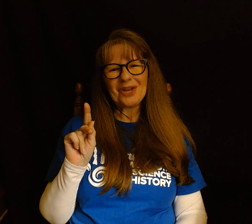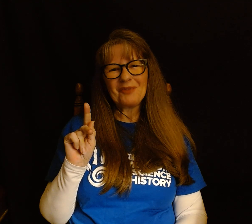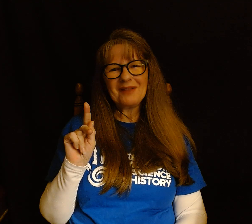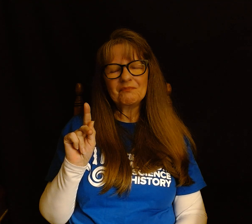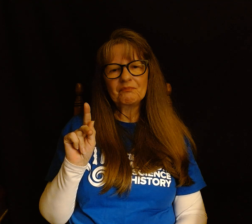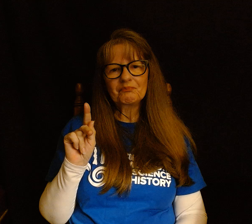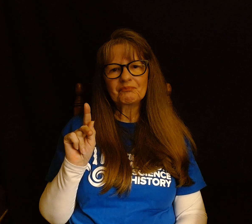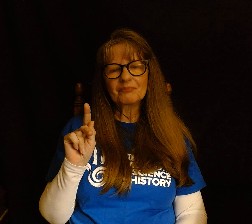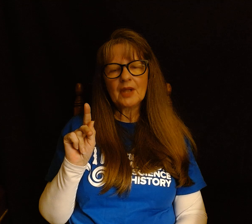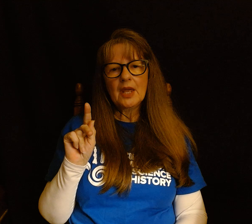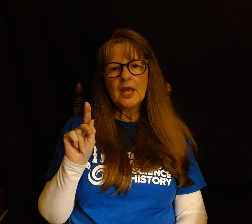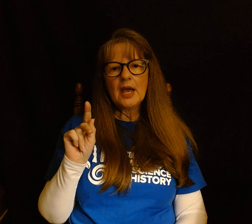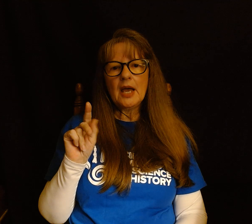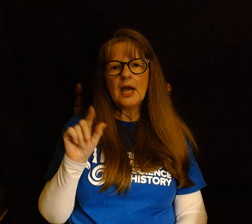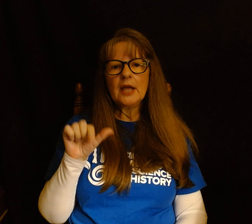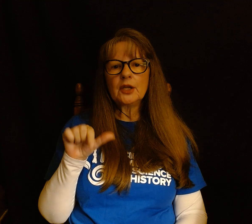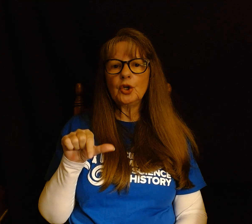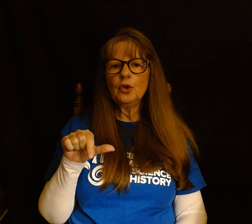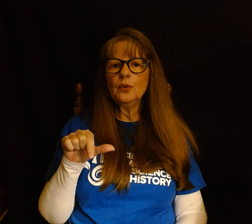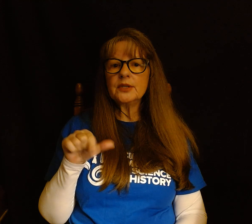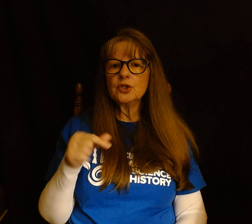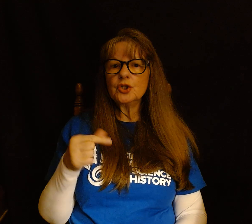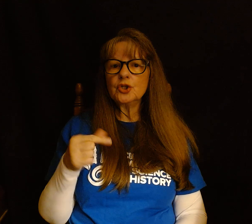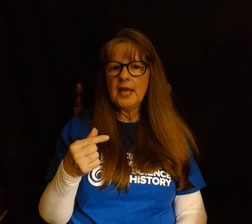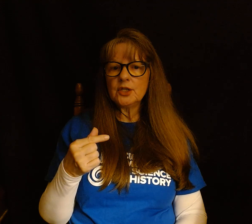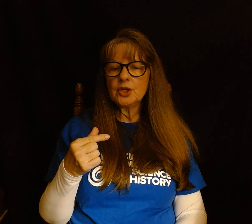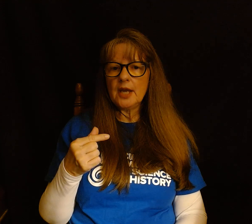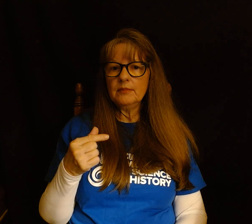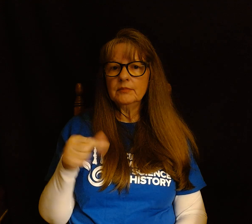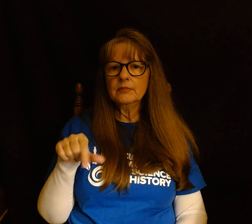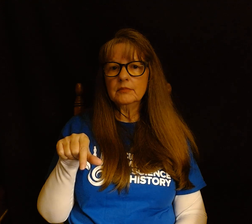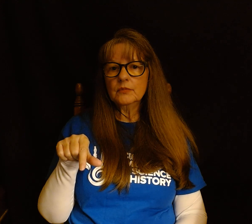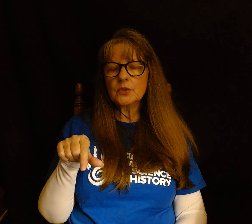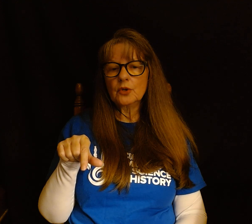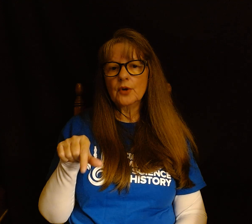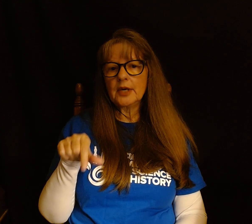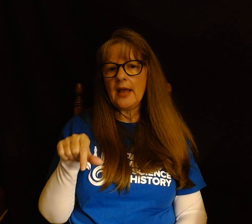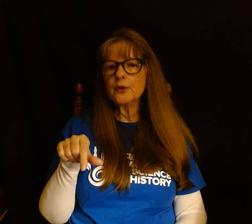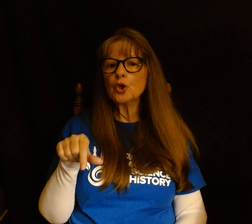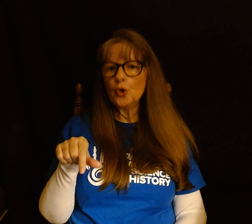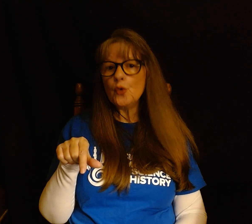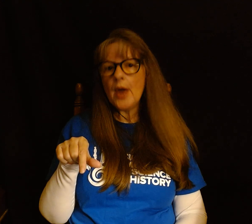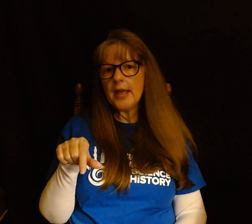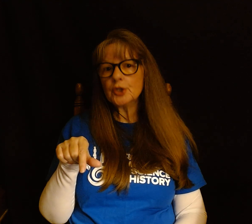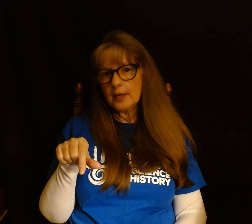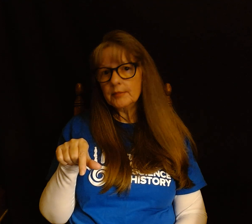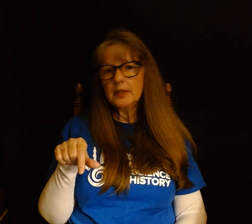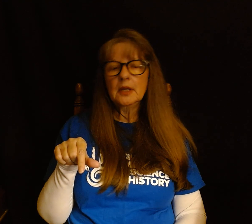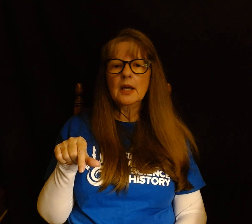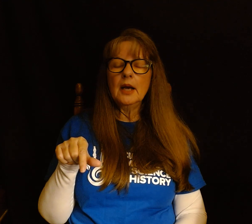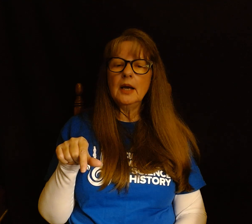right? A Q is a G hand shape, so you're not going to have a Q hand shape.